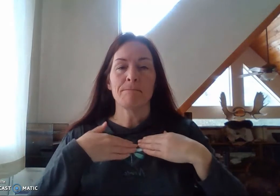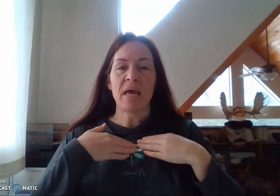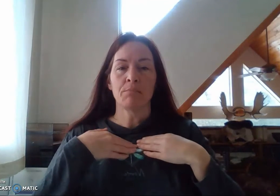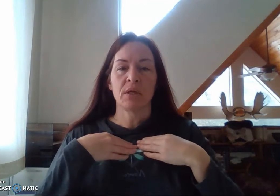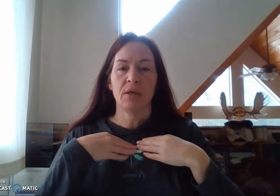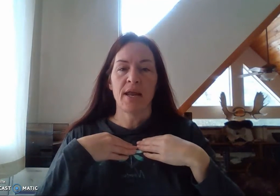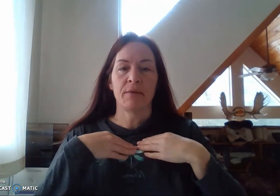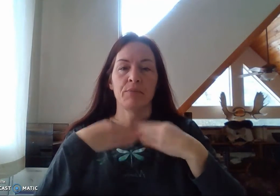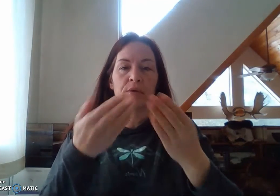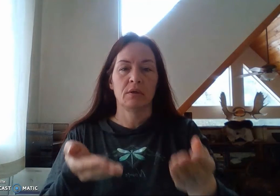Map, nap.